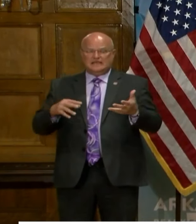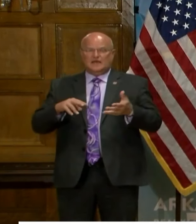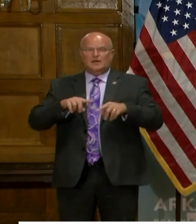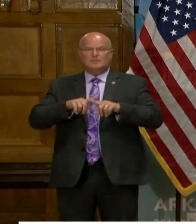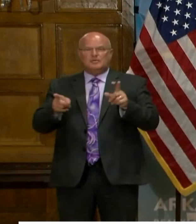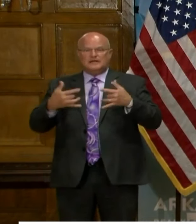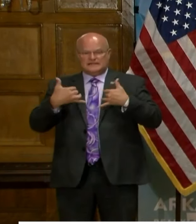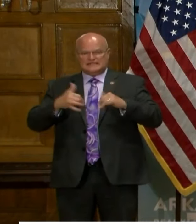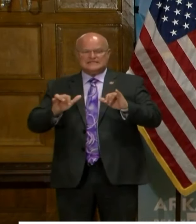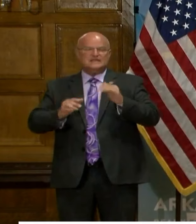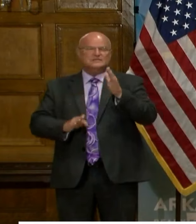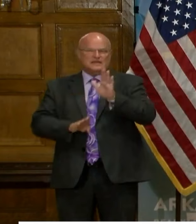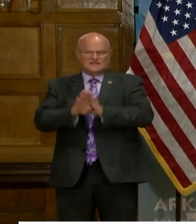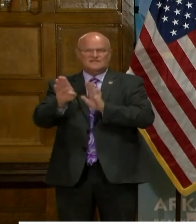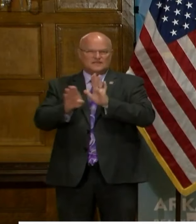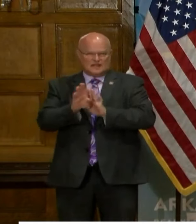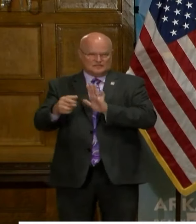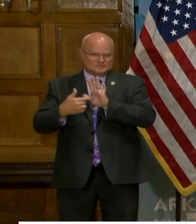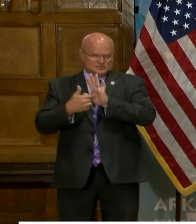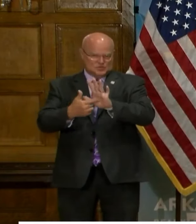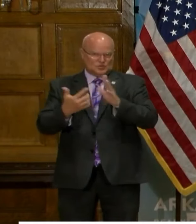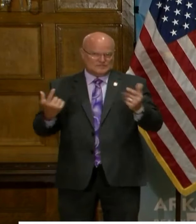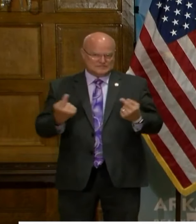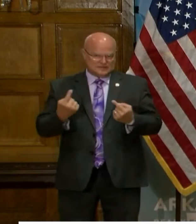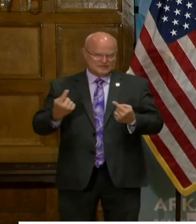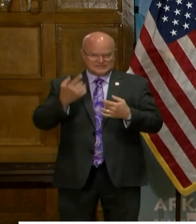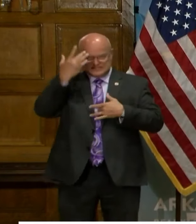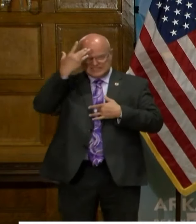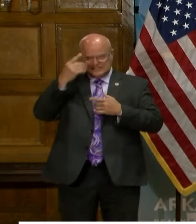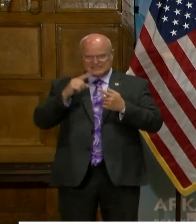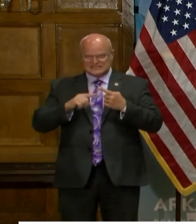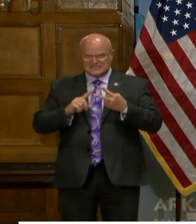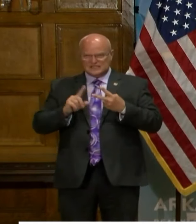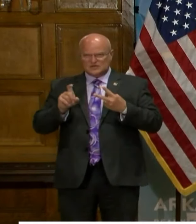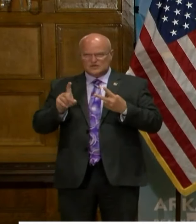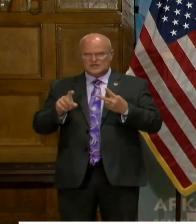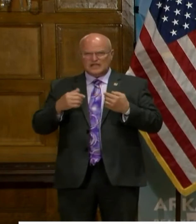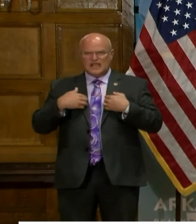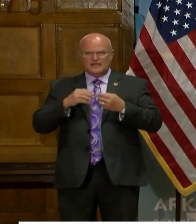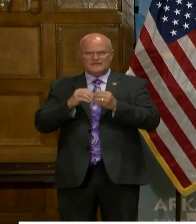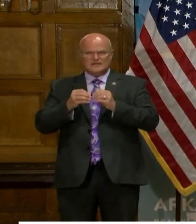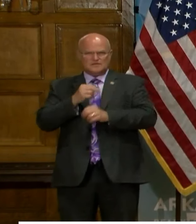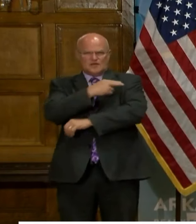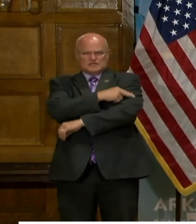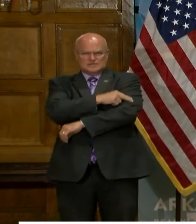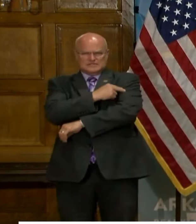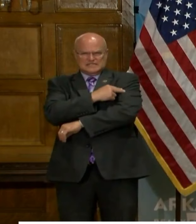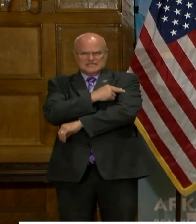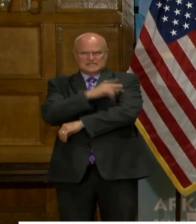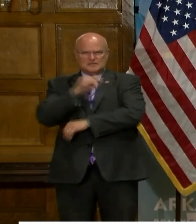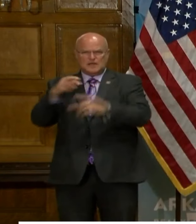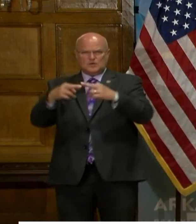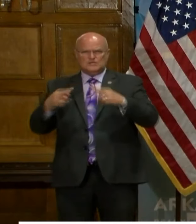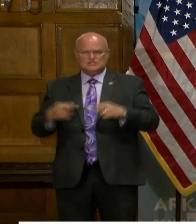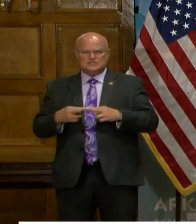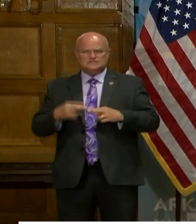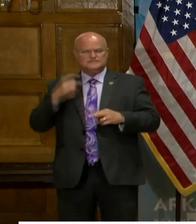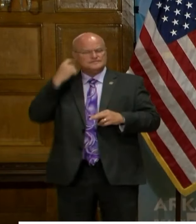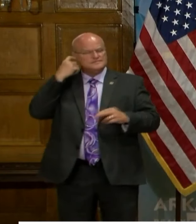mean that they didn't go on to develop symptoms. And the second question was? Do we have the number of hospitalizations by